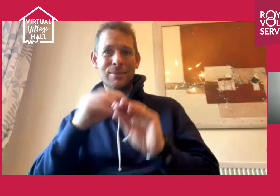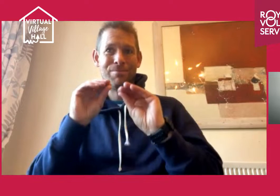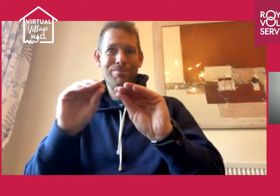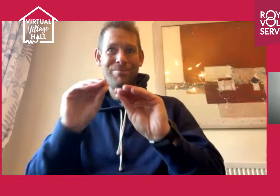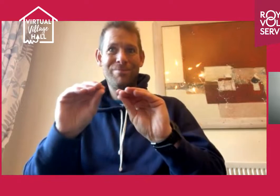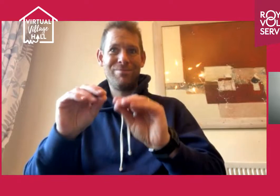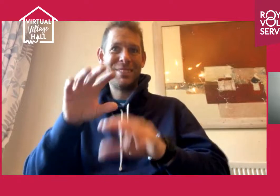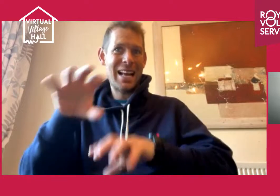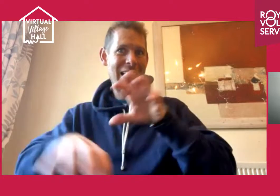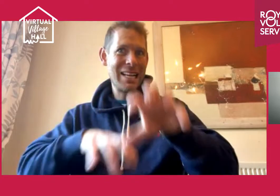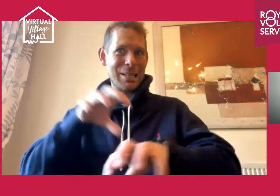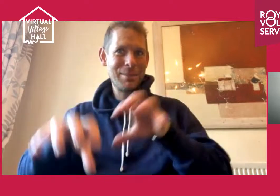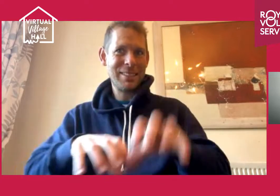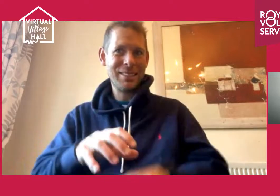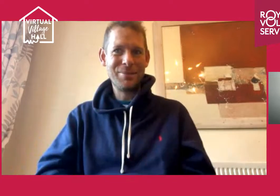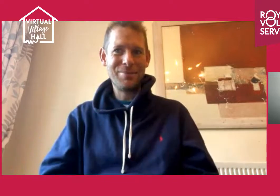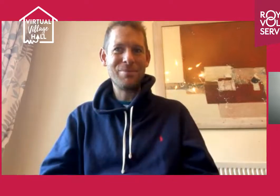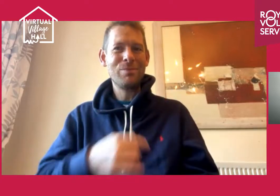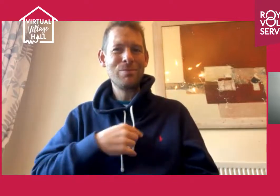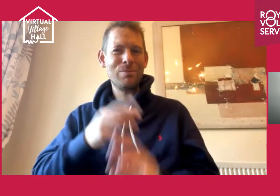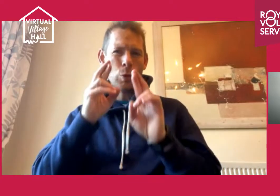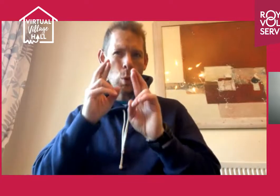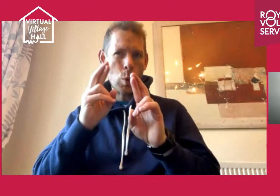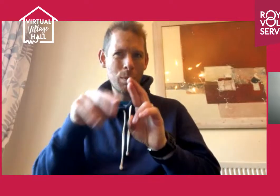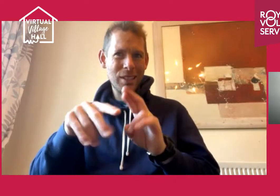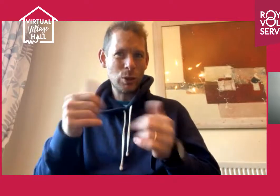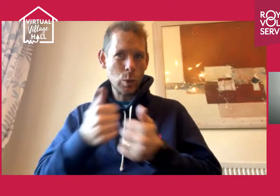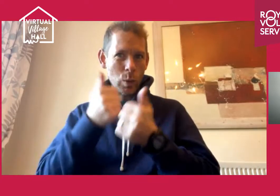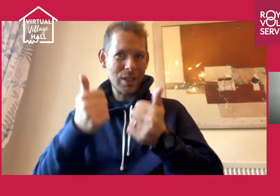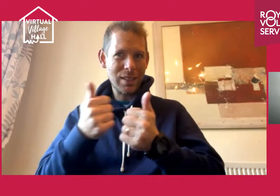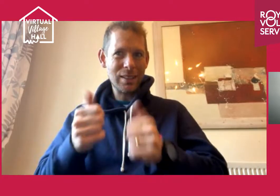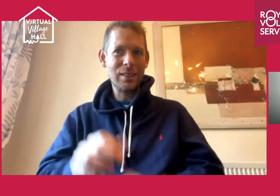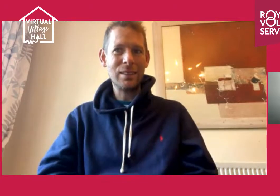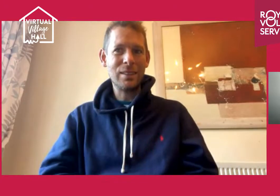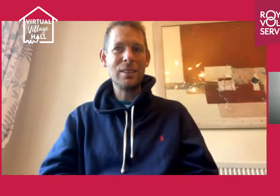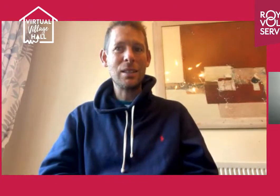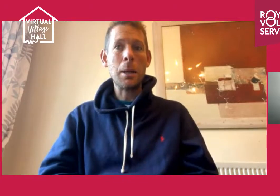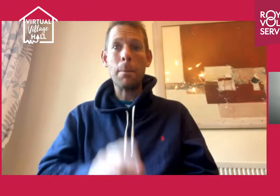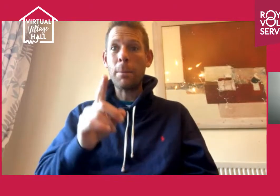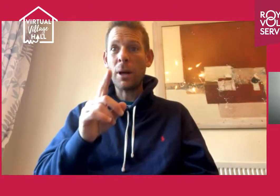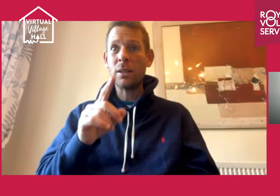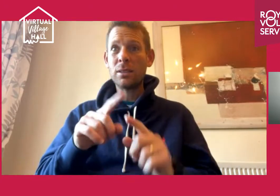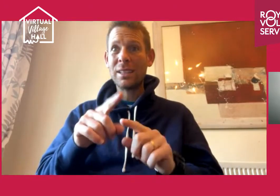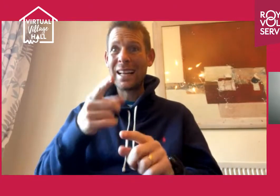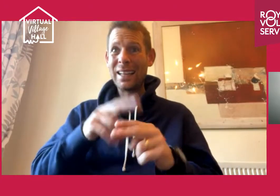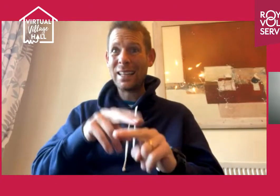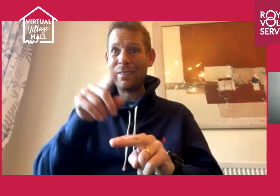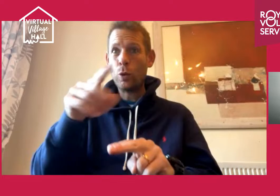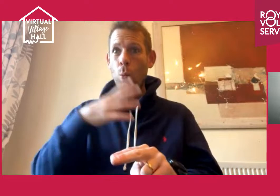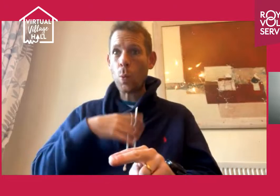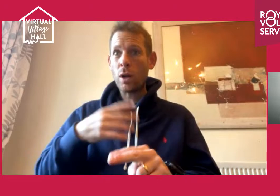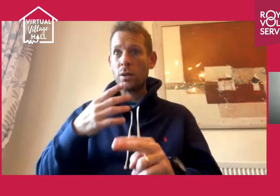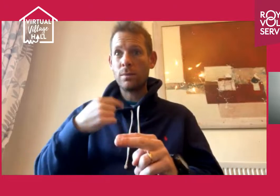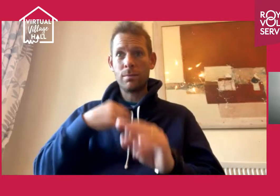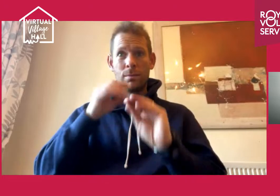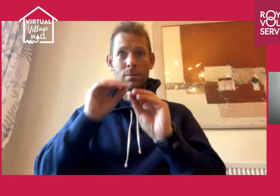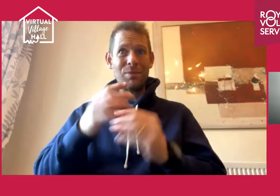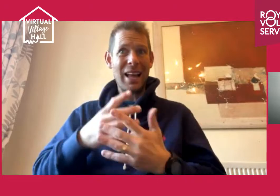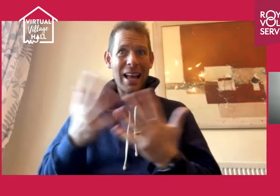session first, and then we'll move on to the new topic of animals. Hopefully that's all right with everyone that's joining. And